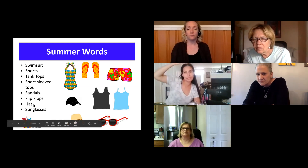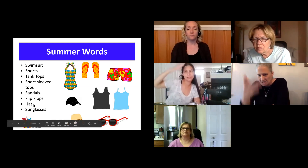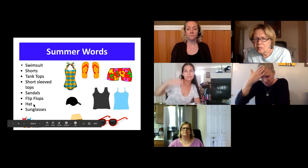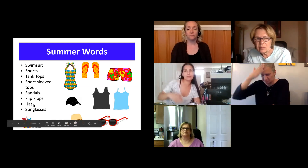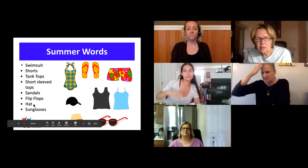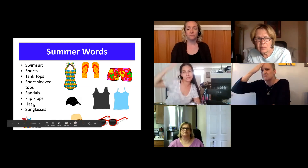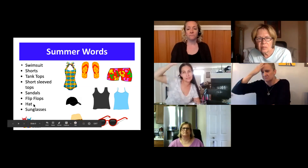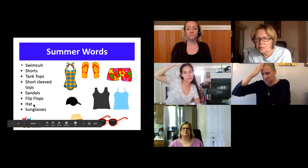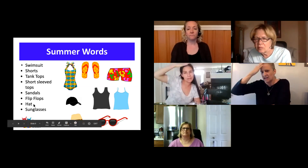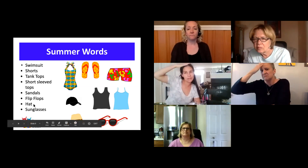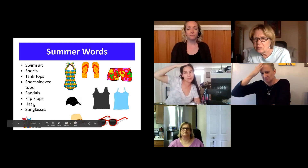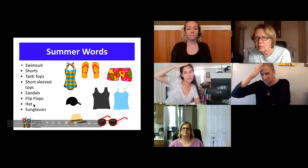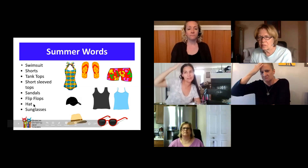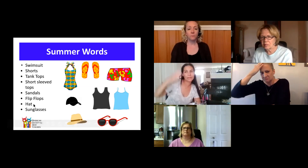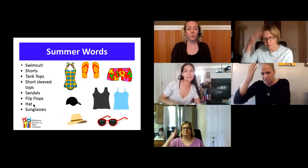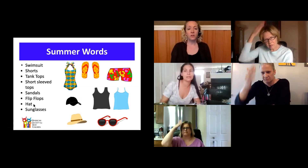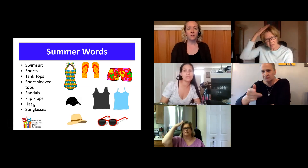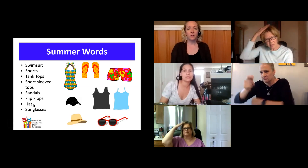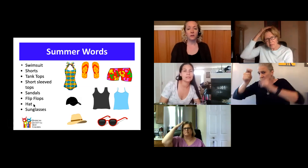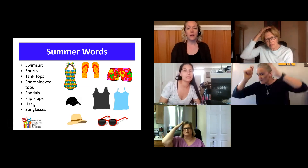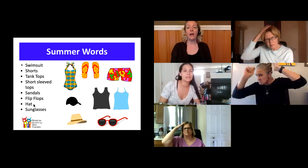What do you think for this? Hat, there you go.